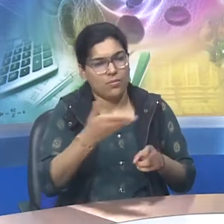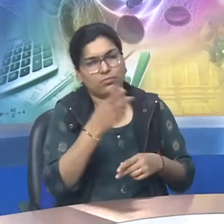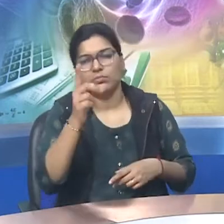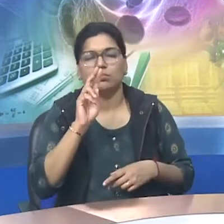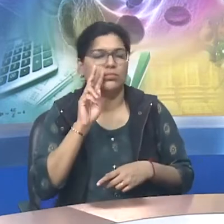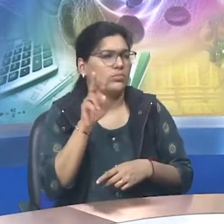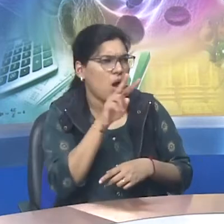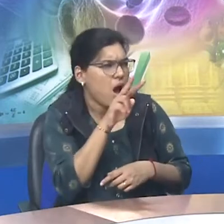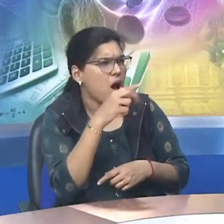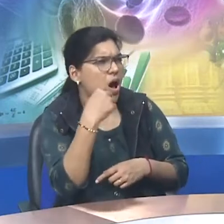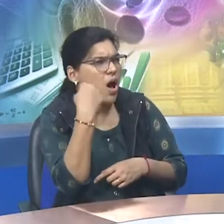of two things.